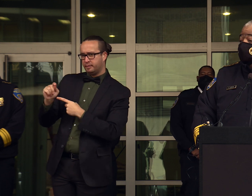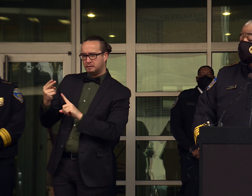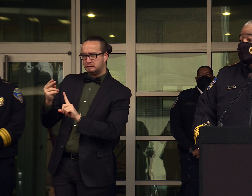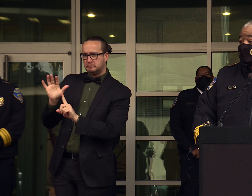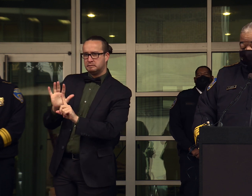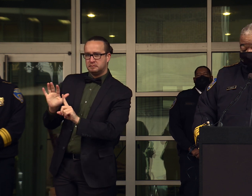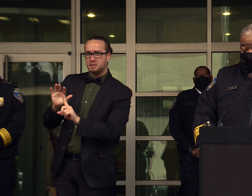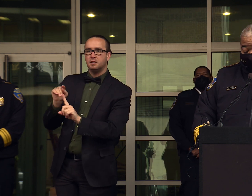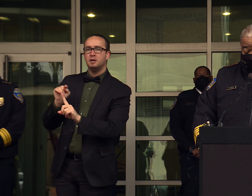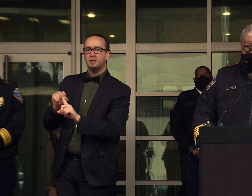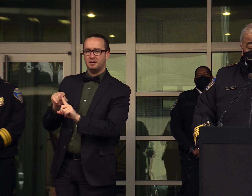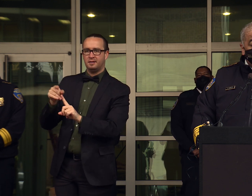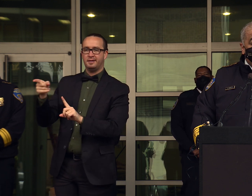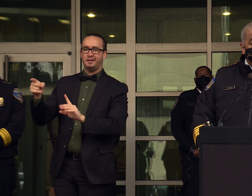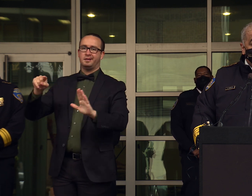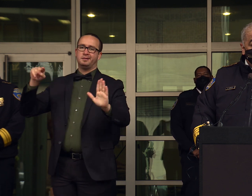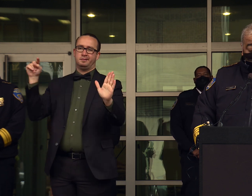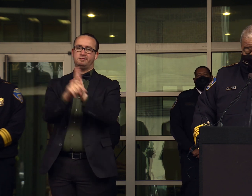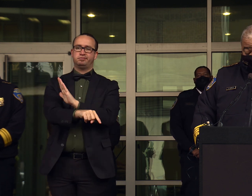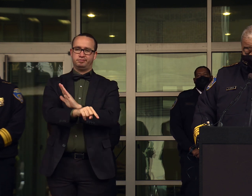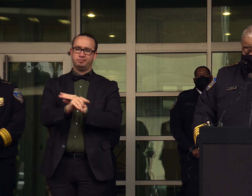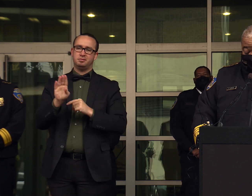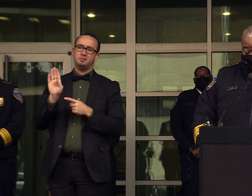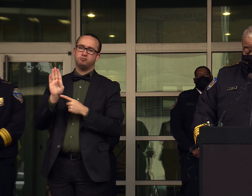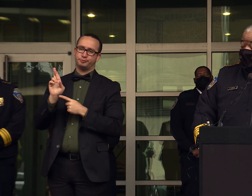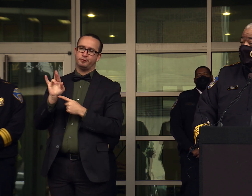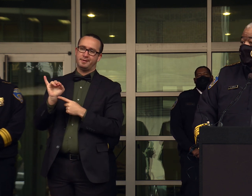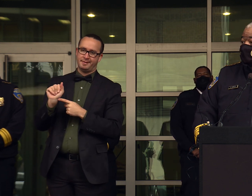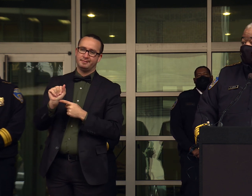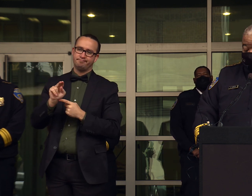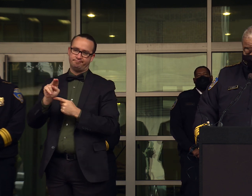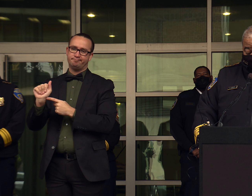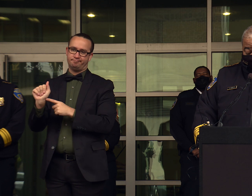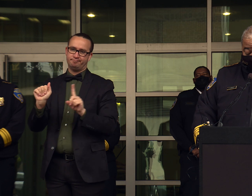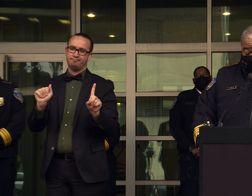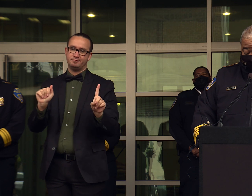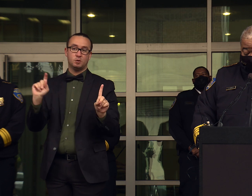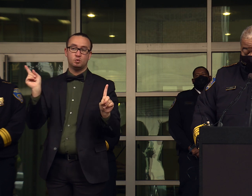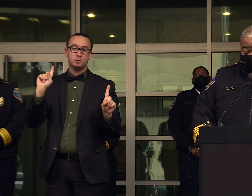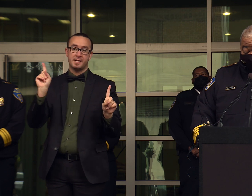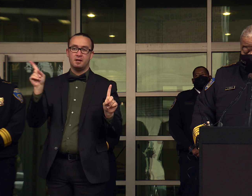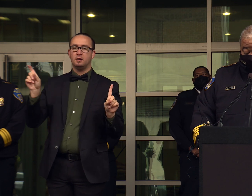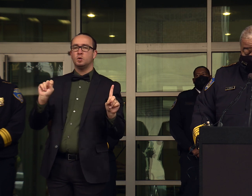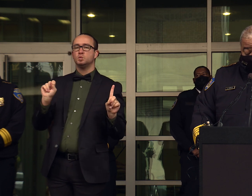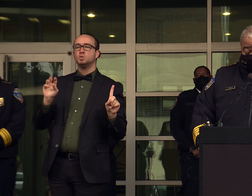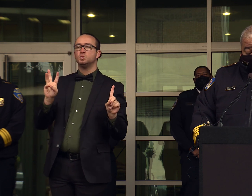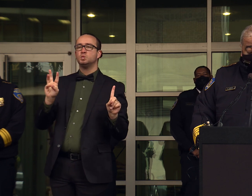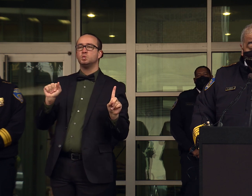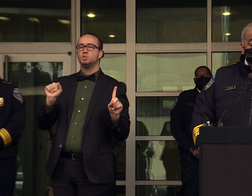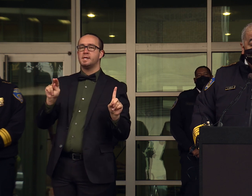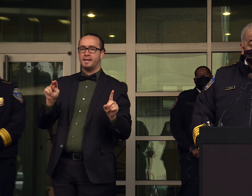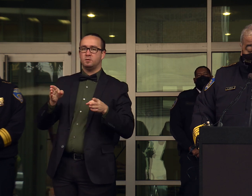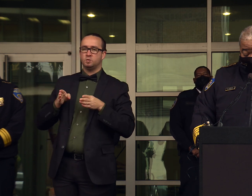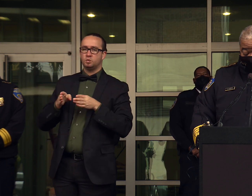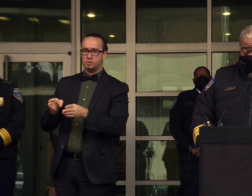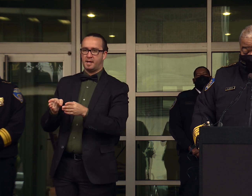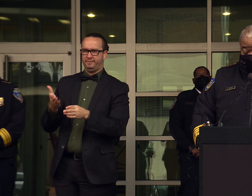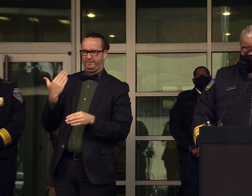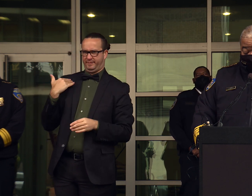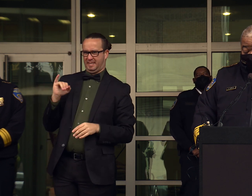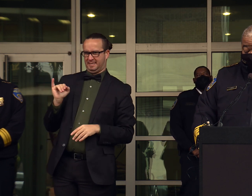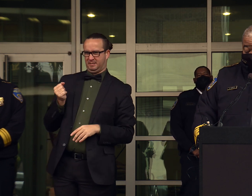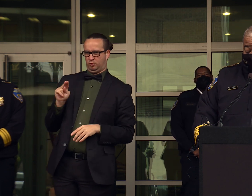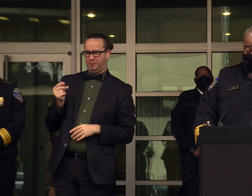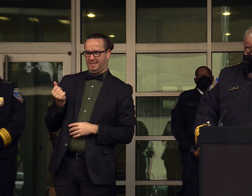that occurred on Swan Drive on January 19th. We also have obtained an arrest warrant for Lenny